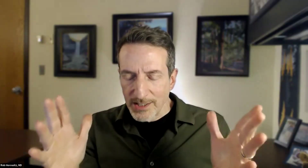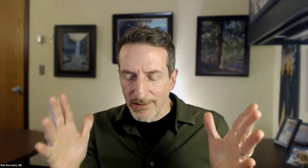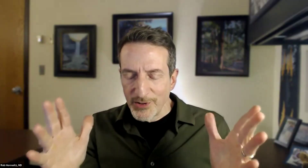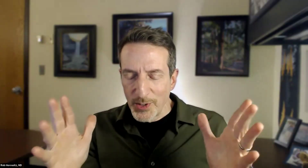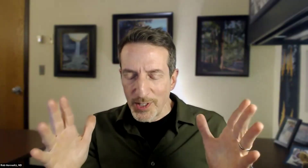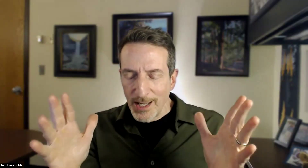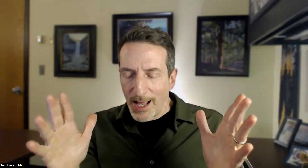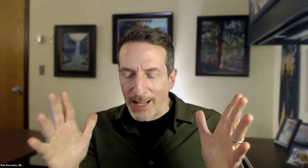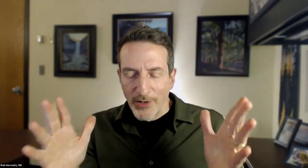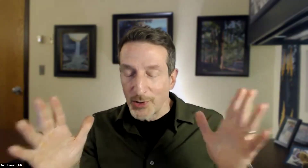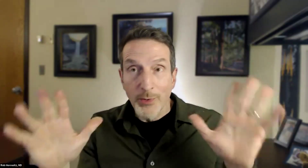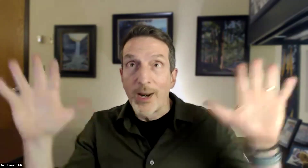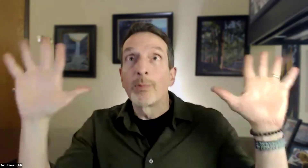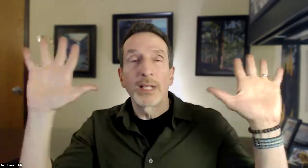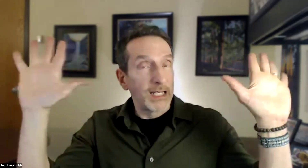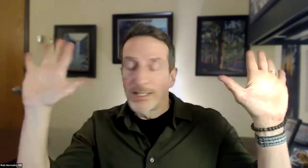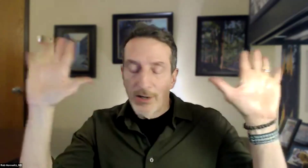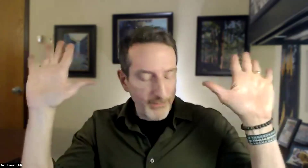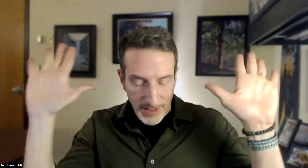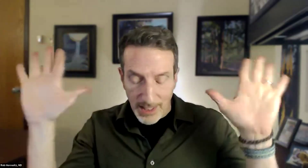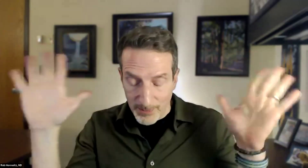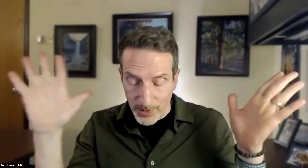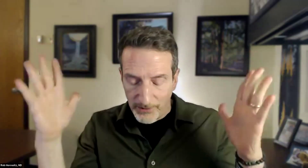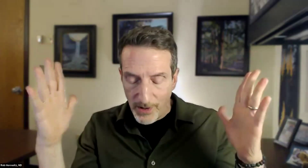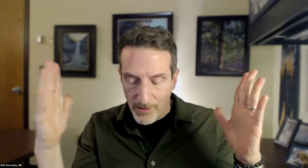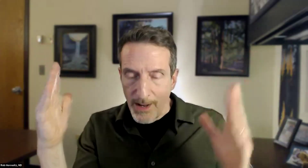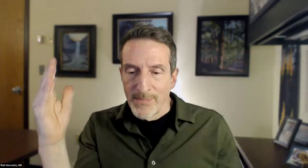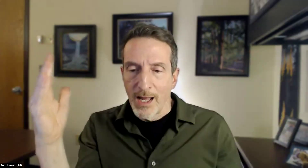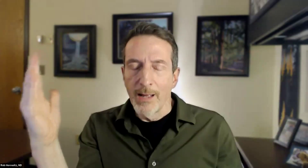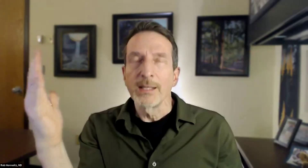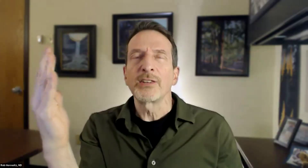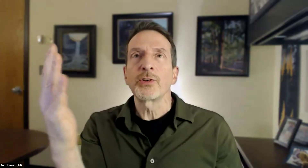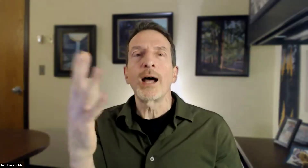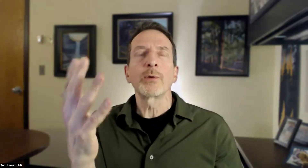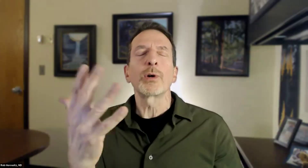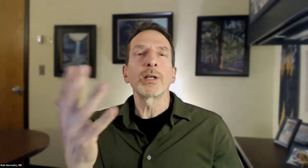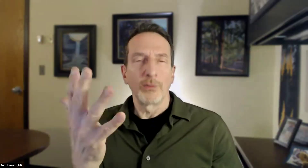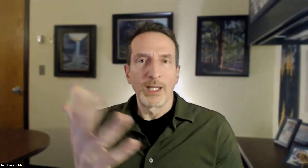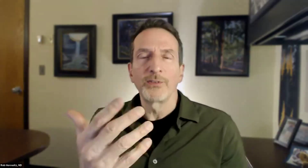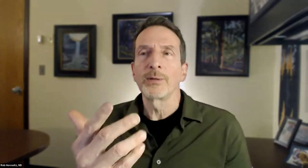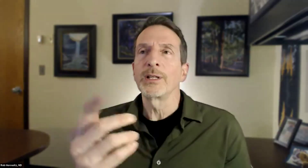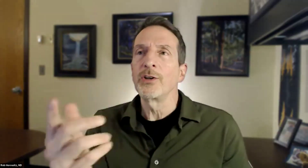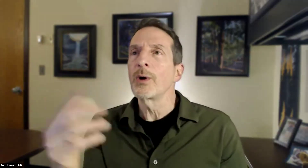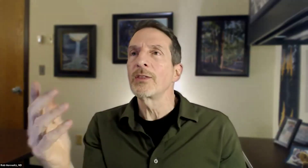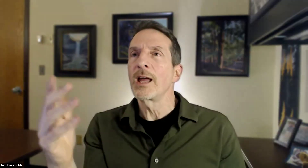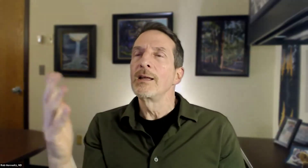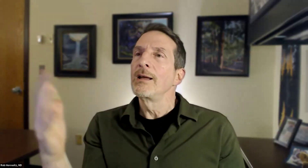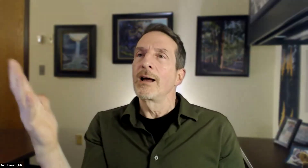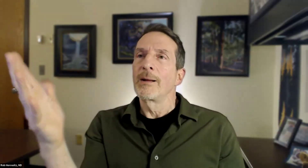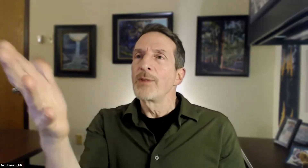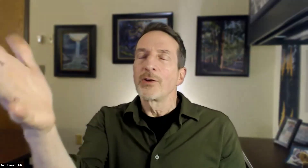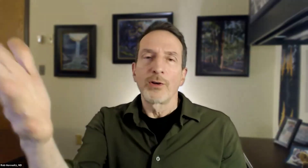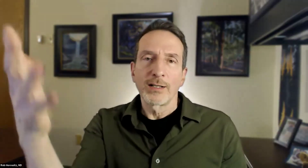I'm sensitive to it. I'm also a rebel against it, oftentimes, please know. And yet, so how to work in it reasonably, knowing